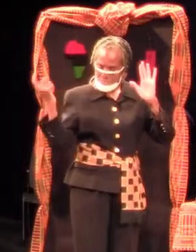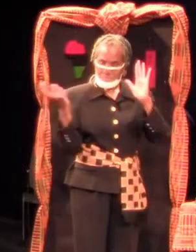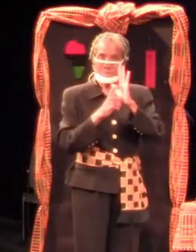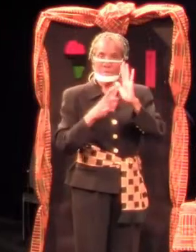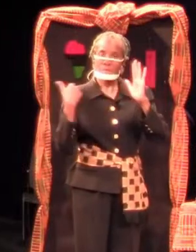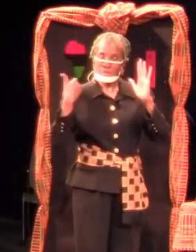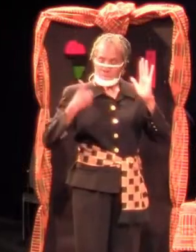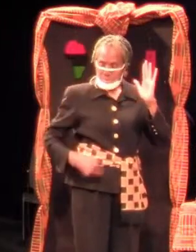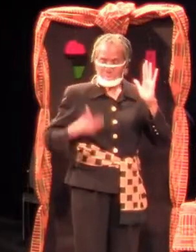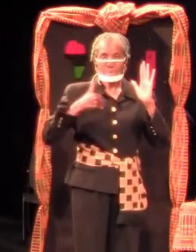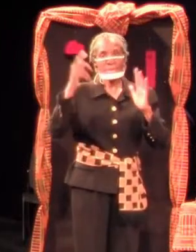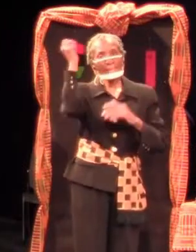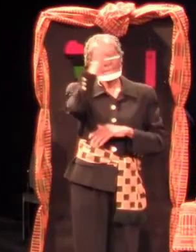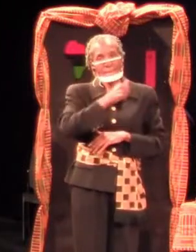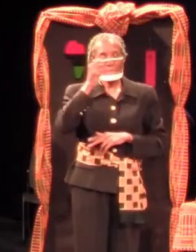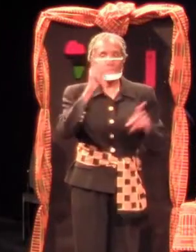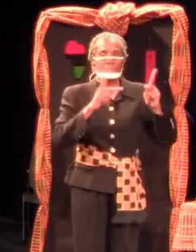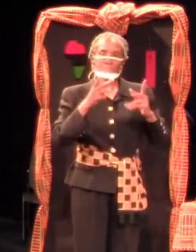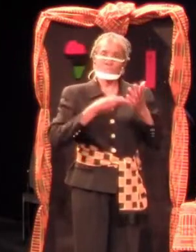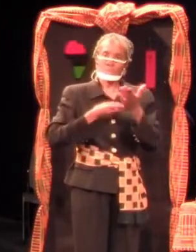as an African people.